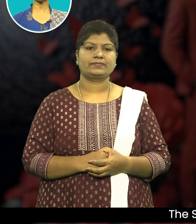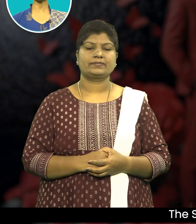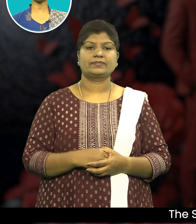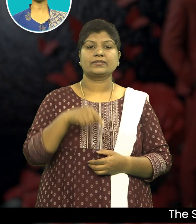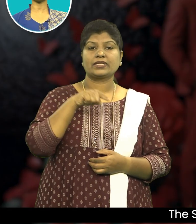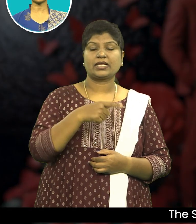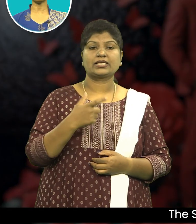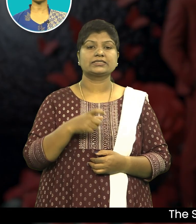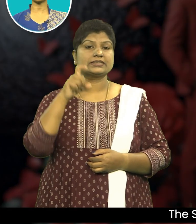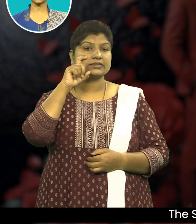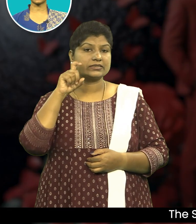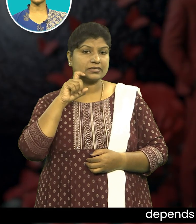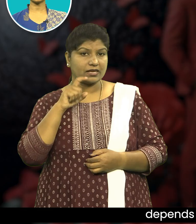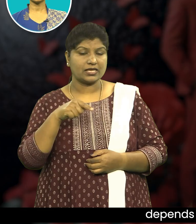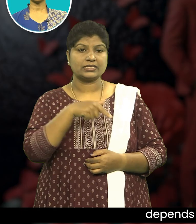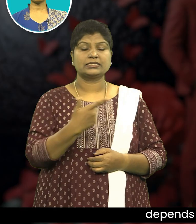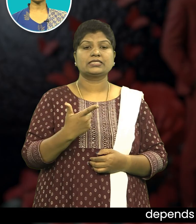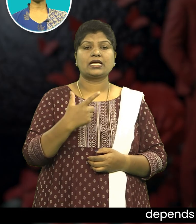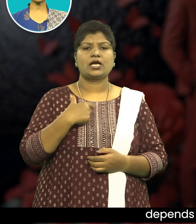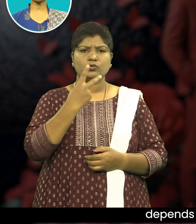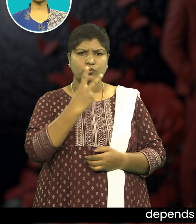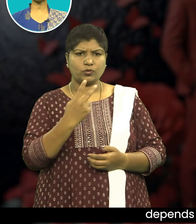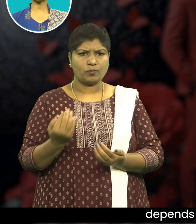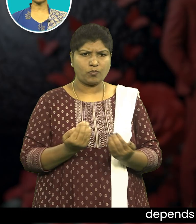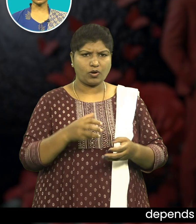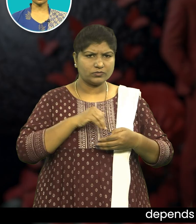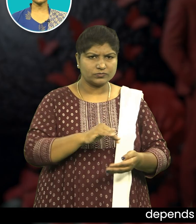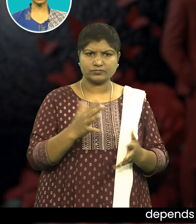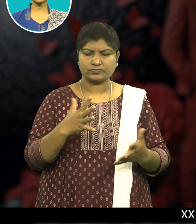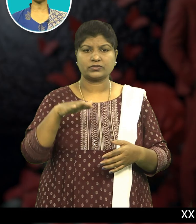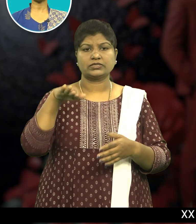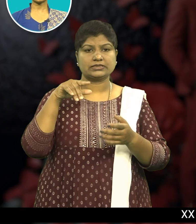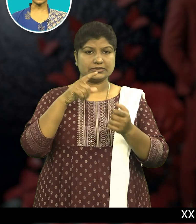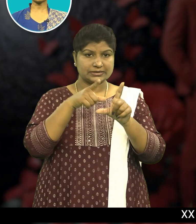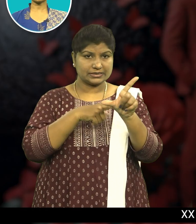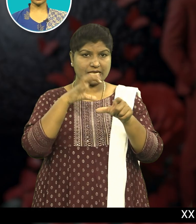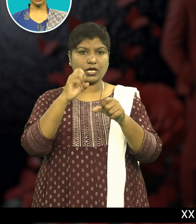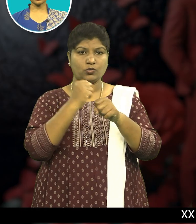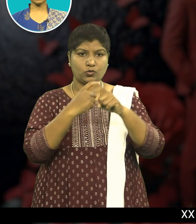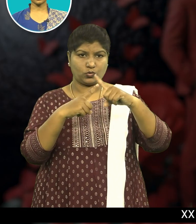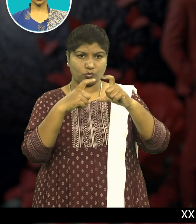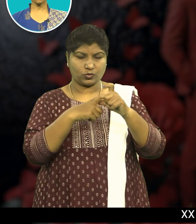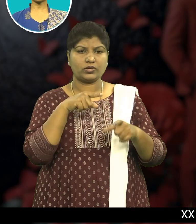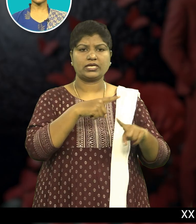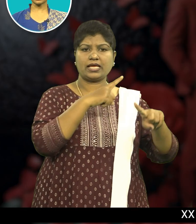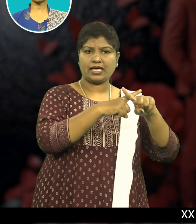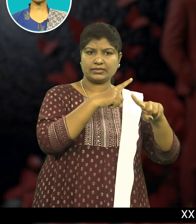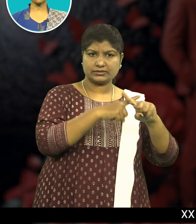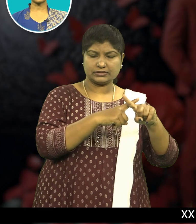The sex of the unborn child depends on whether the zygote has XX